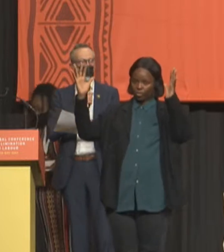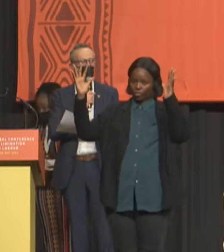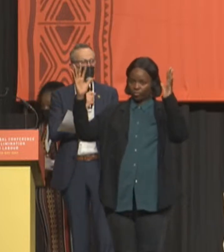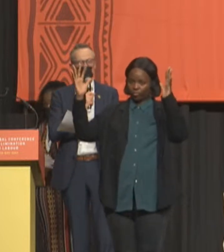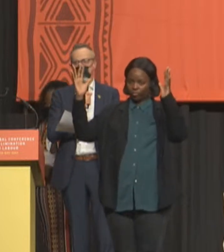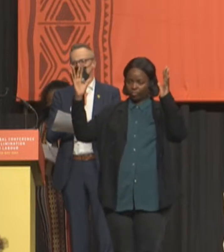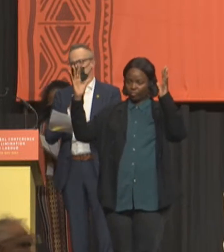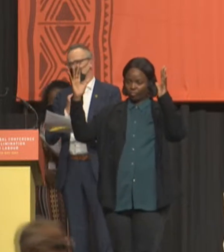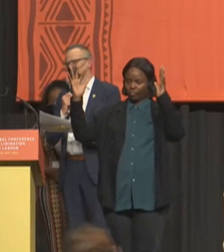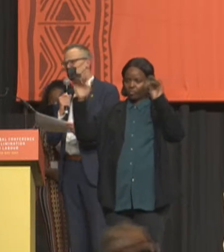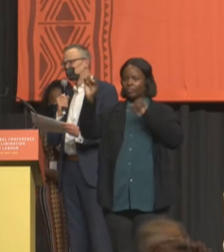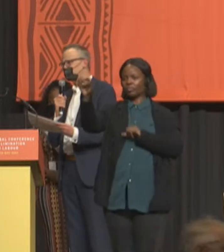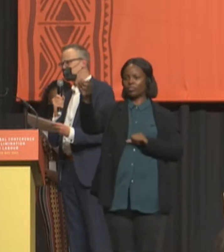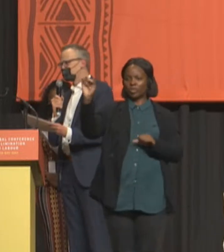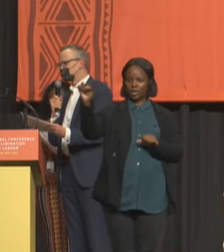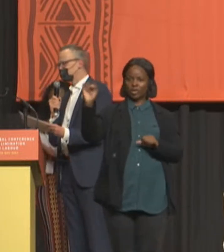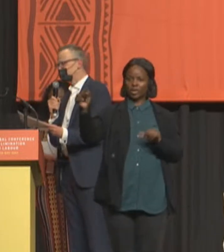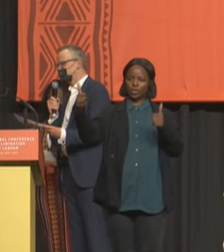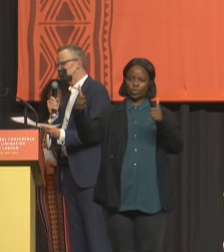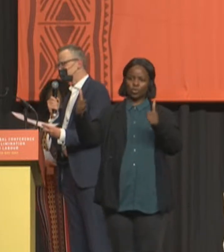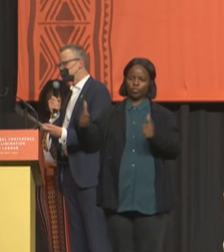A big applause, yes, good.